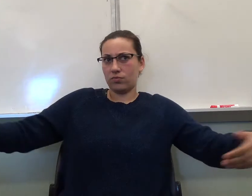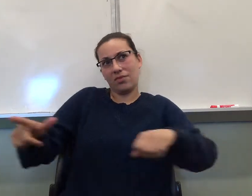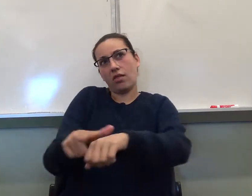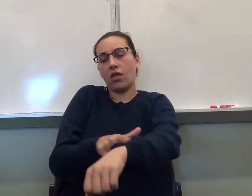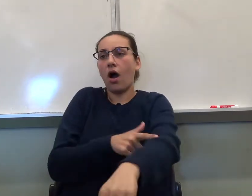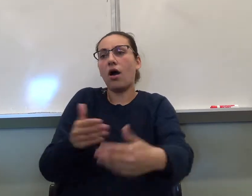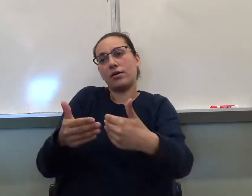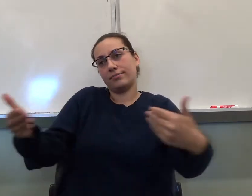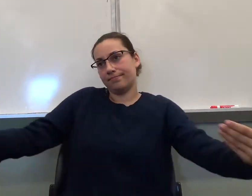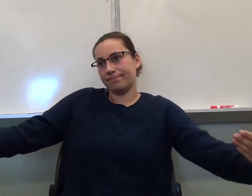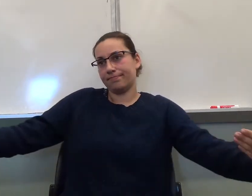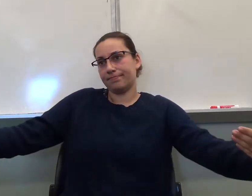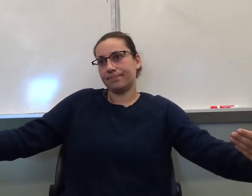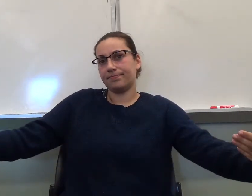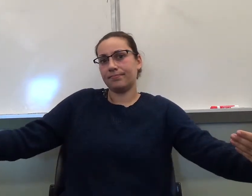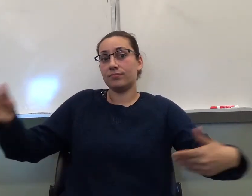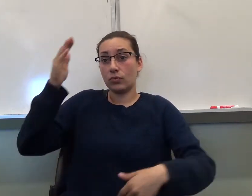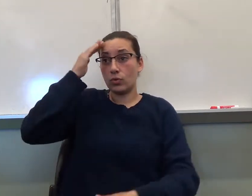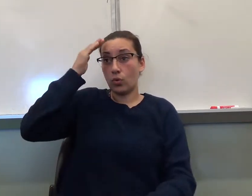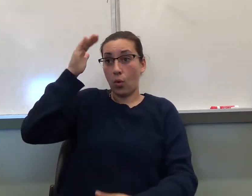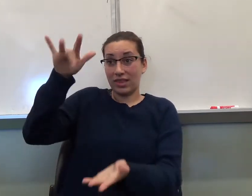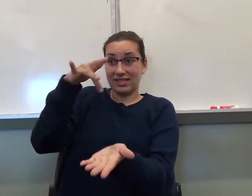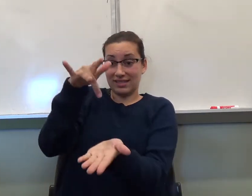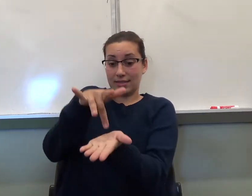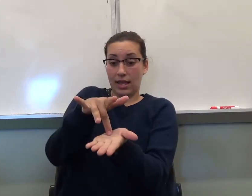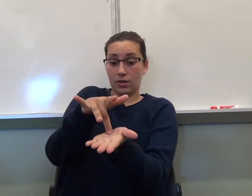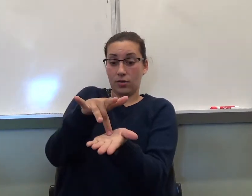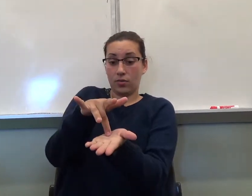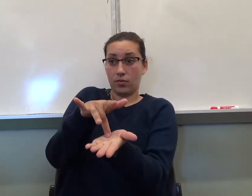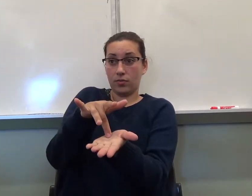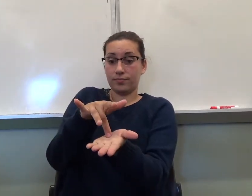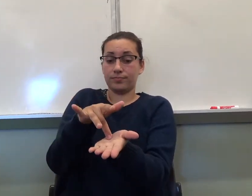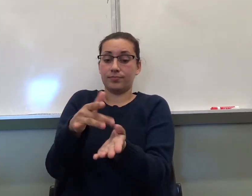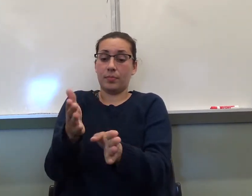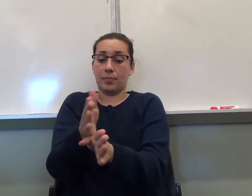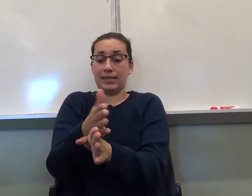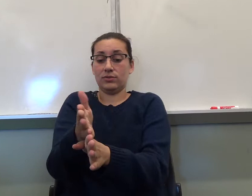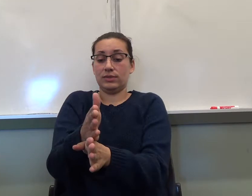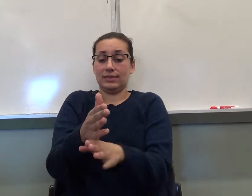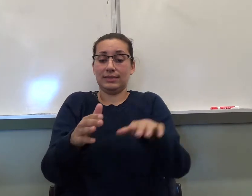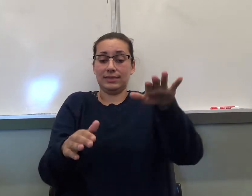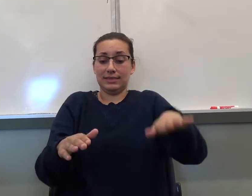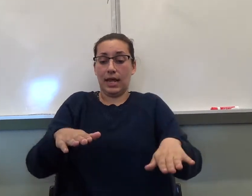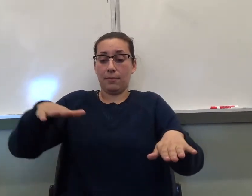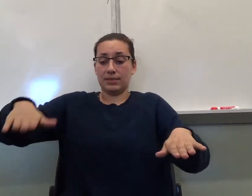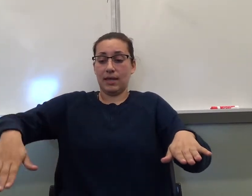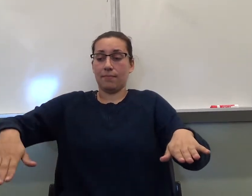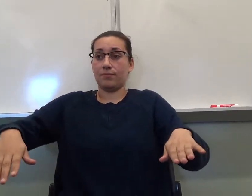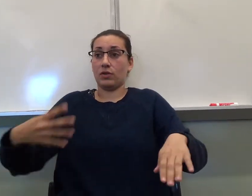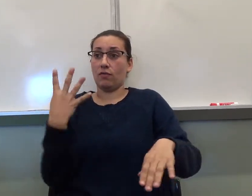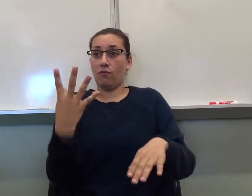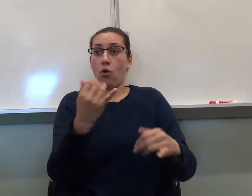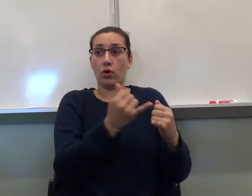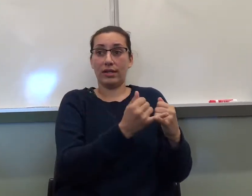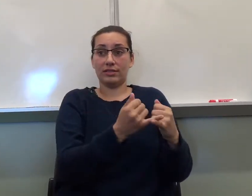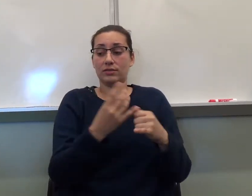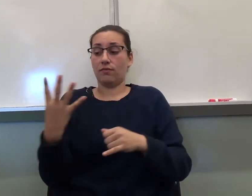know that you're centered between the two edges of the step, 4 inches here, 4 inches here, and we know the whole thing is